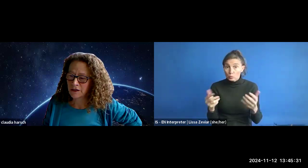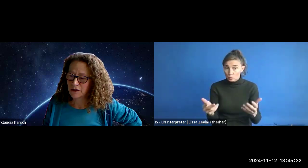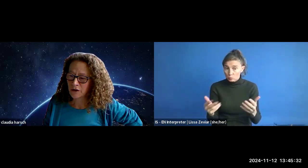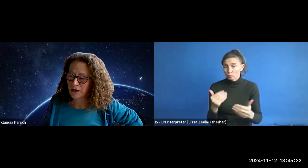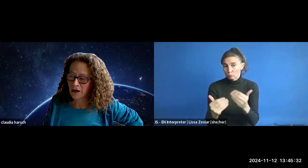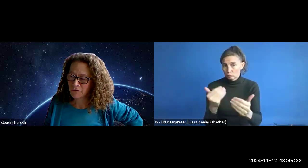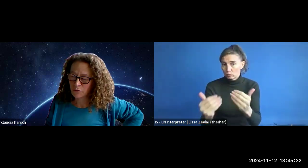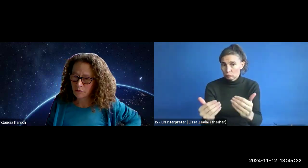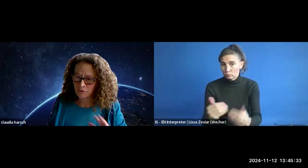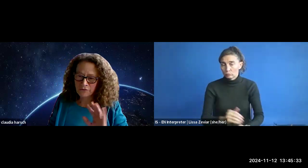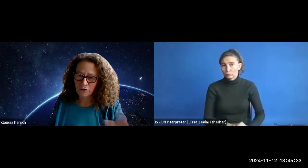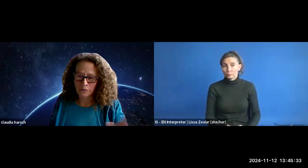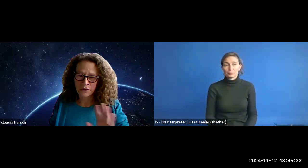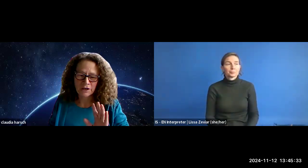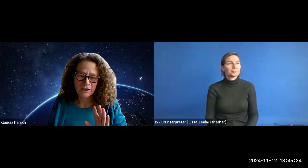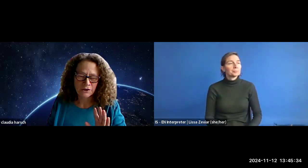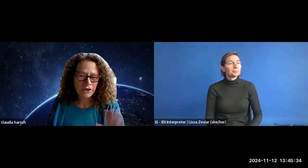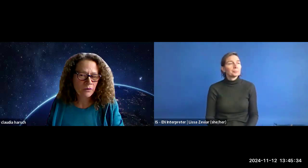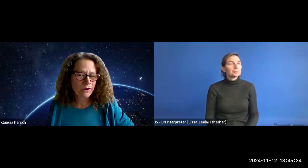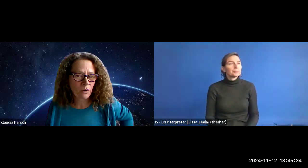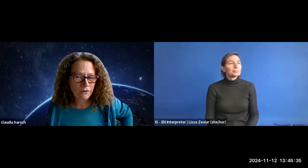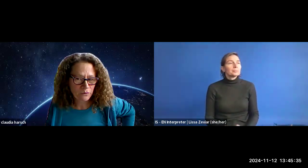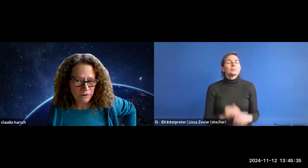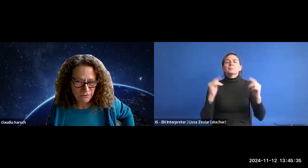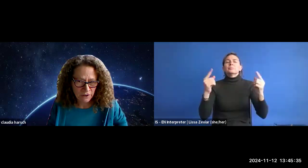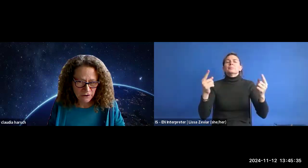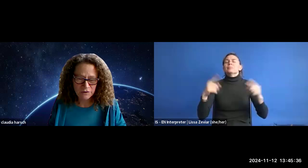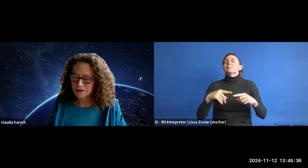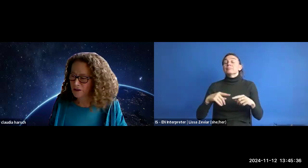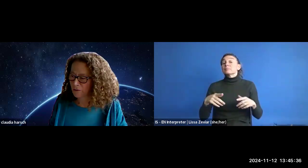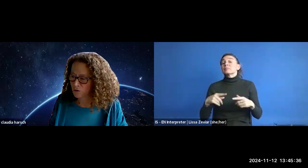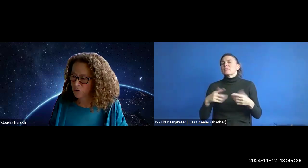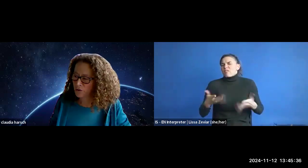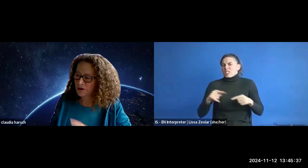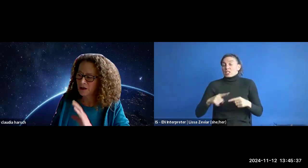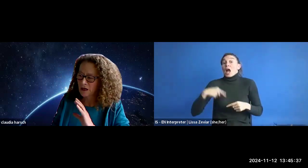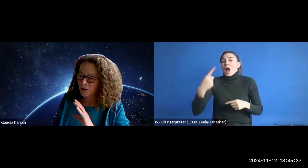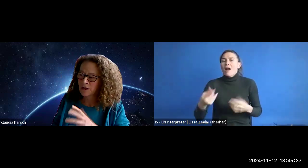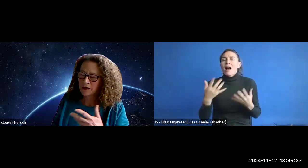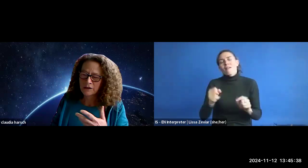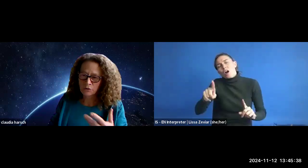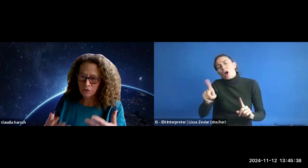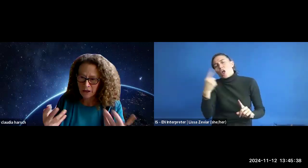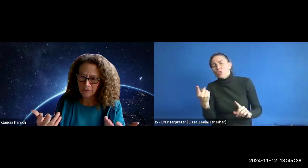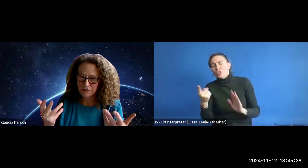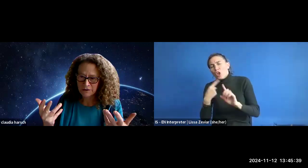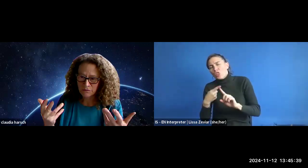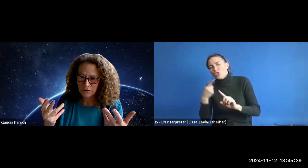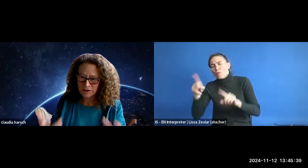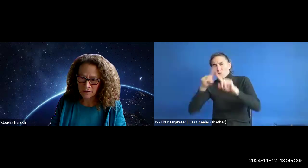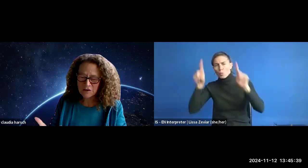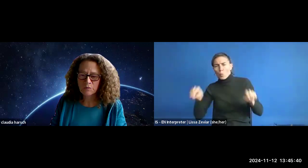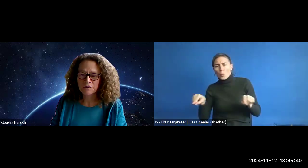And I have one more form which I can share with you afterwards if you're interested. I'm not going there now. You could have